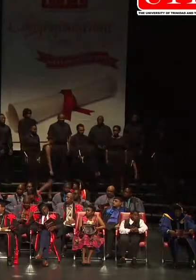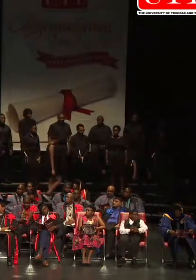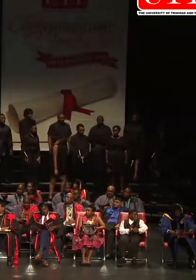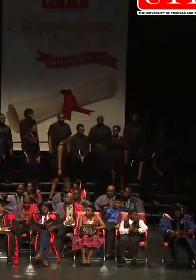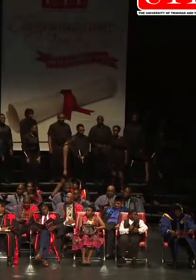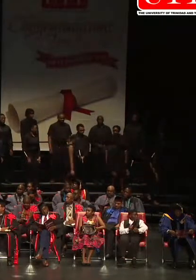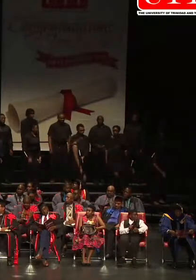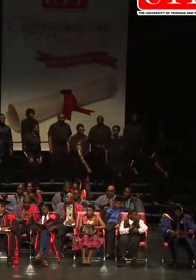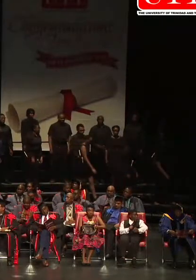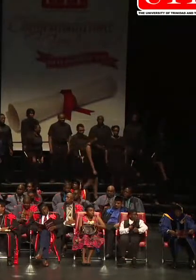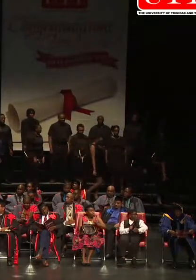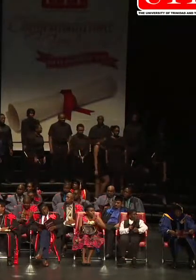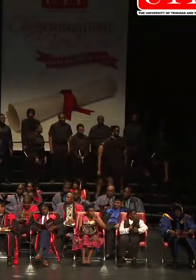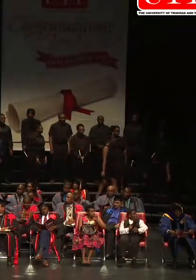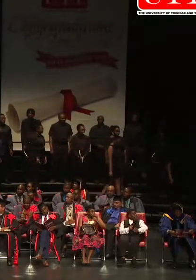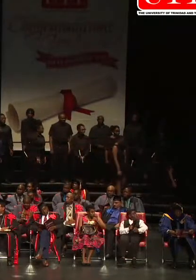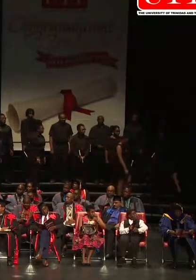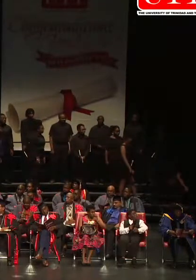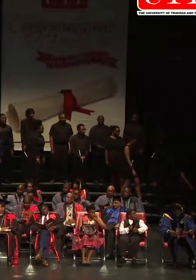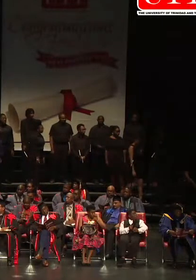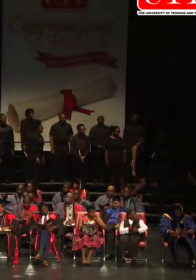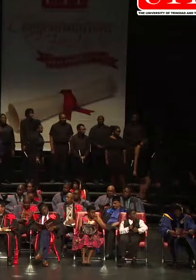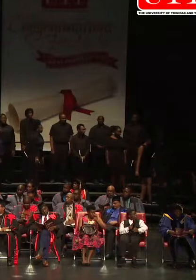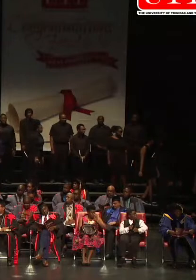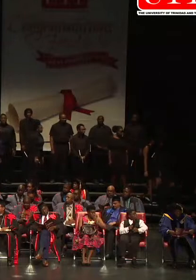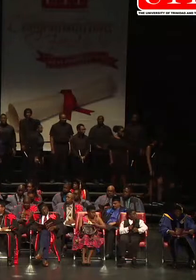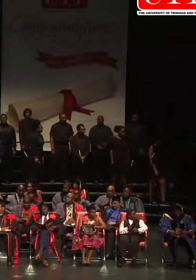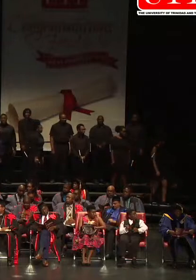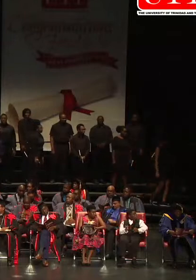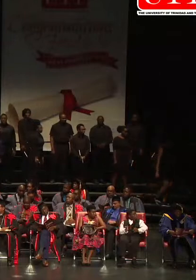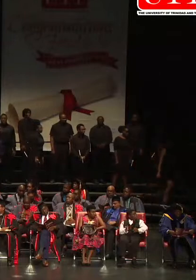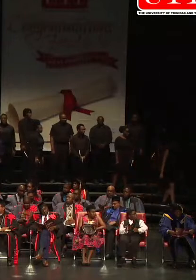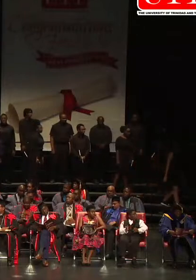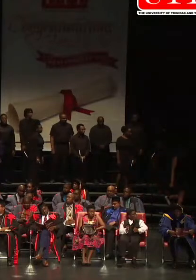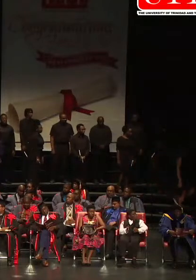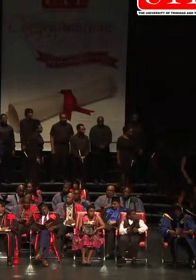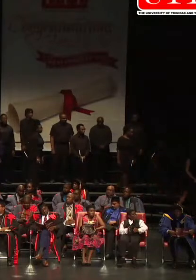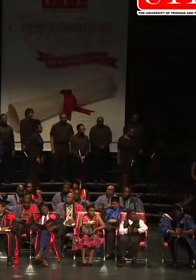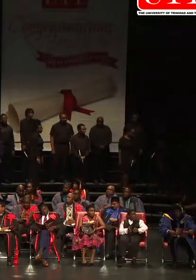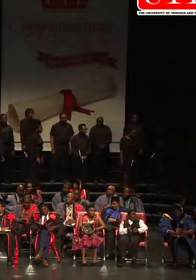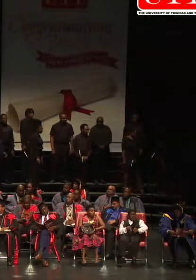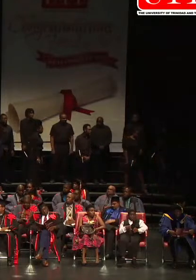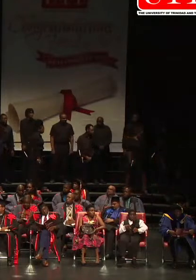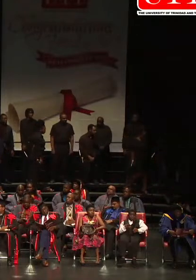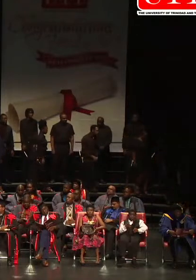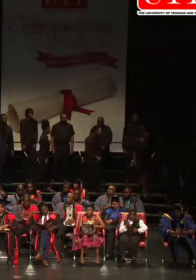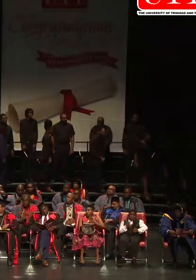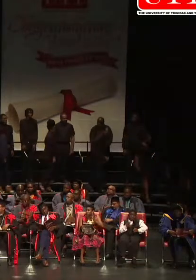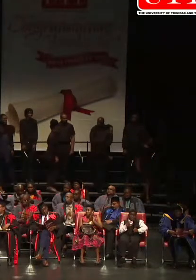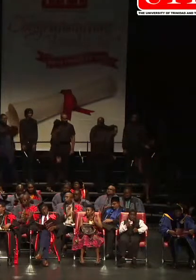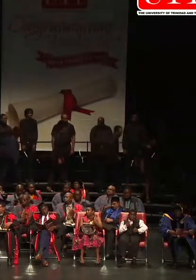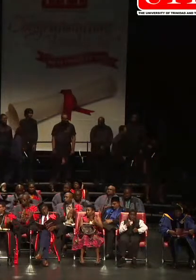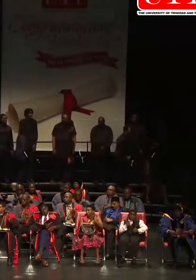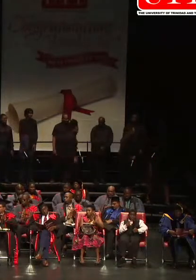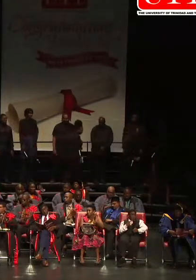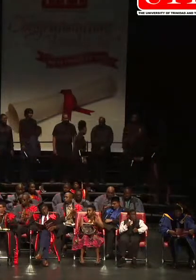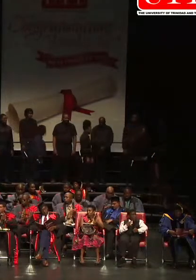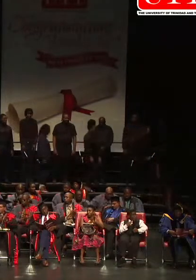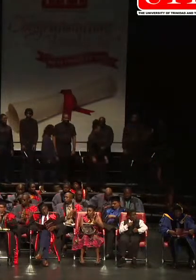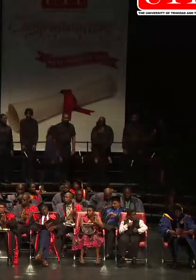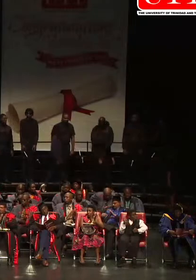choir, upper choir, very superbly led by Dr. Roger J. Henry. Let us applaud them once more.